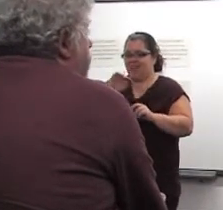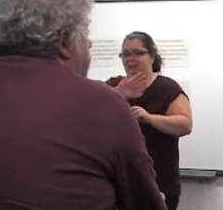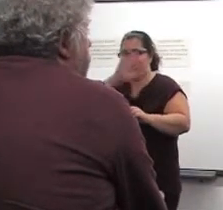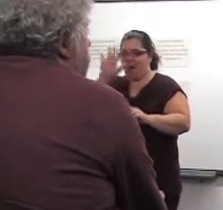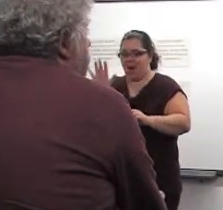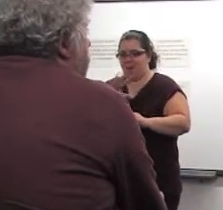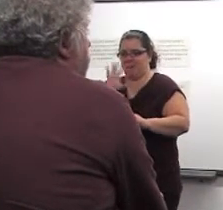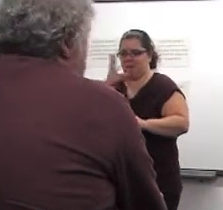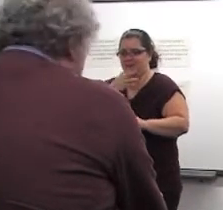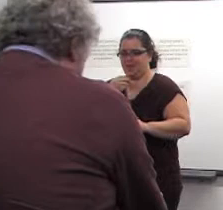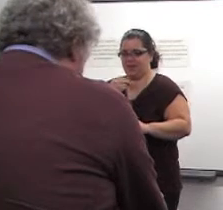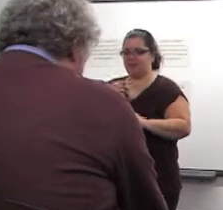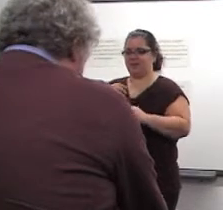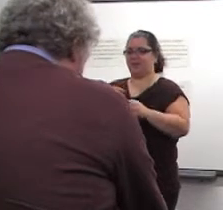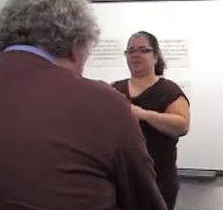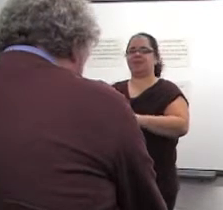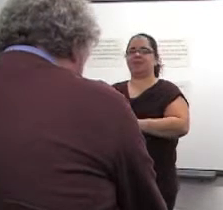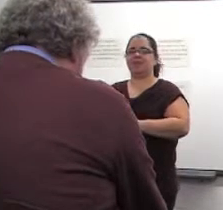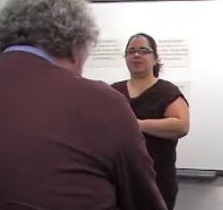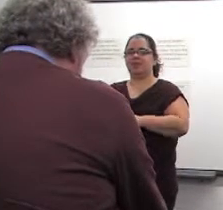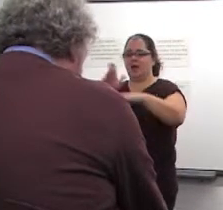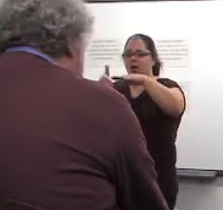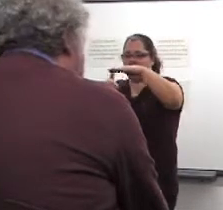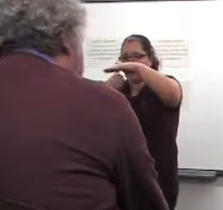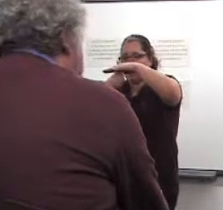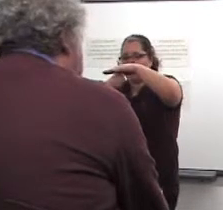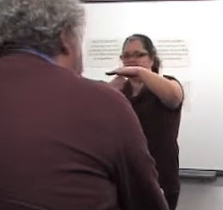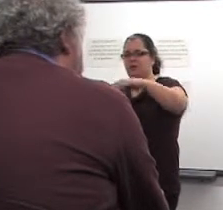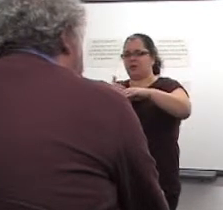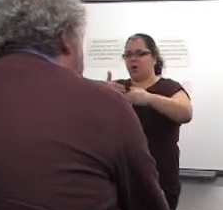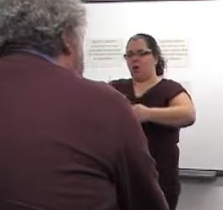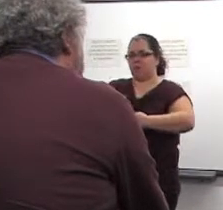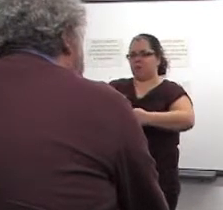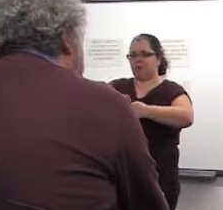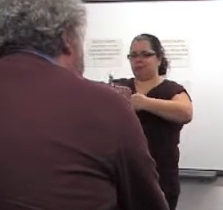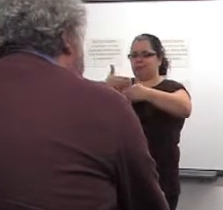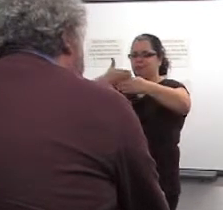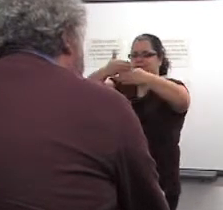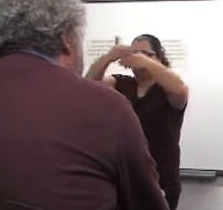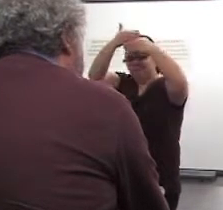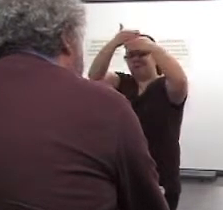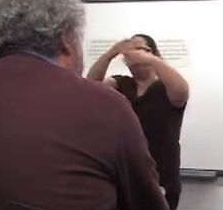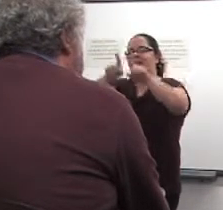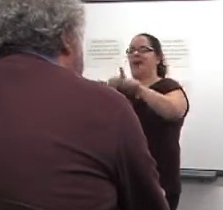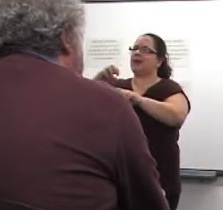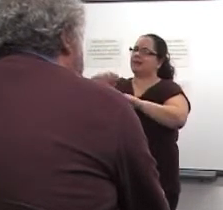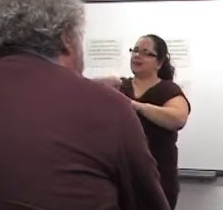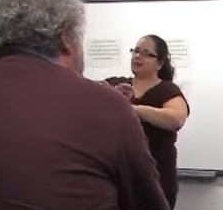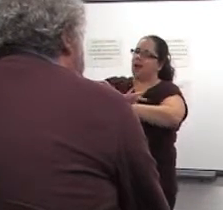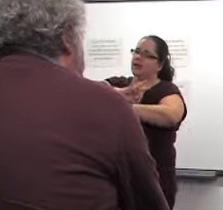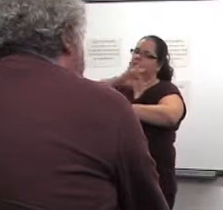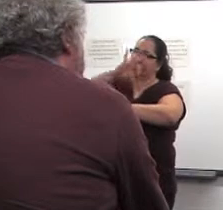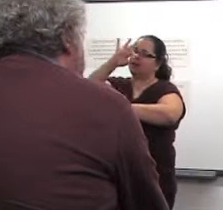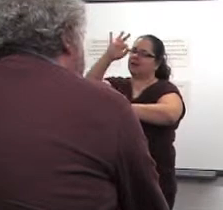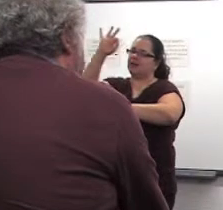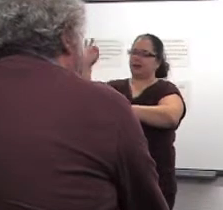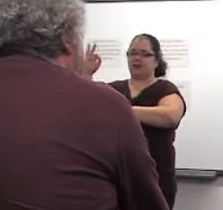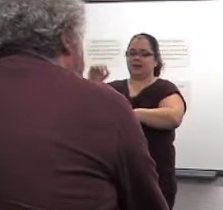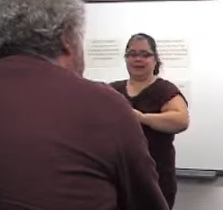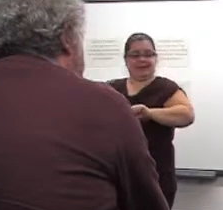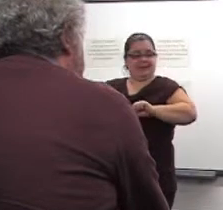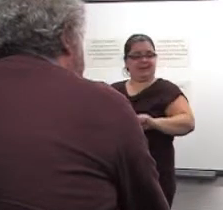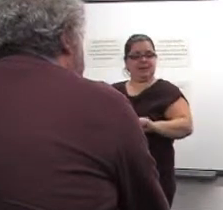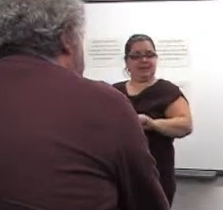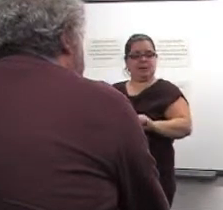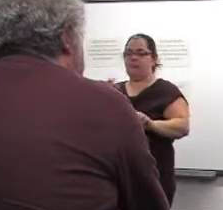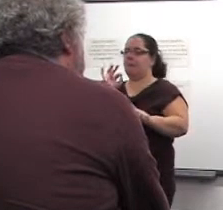door rose slowly, opening the day like a sunrise. The driving seat was adjusted for him and only